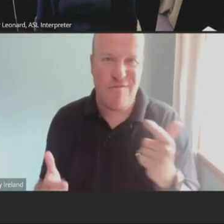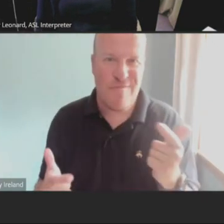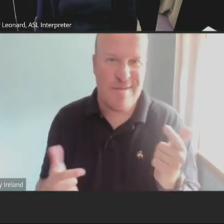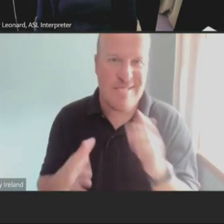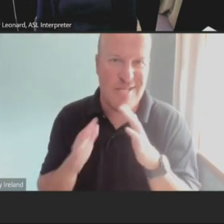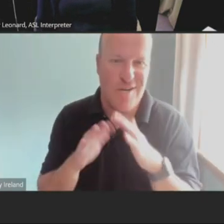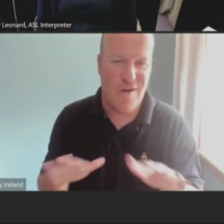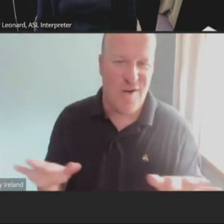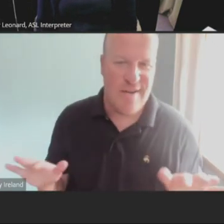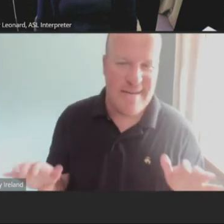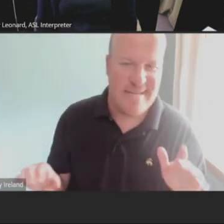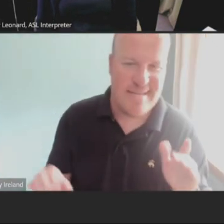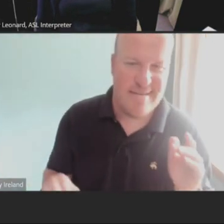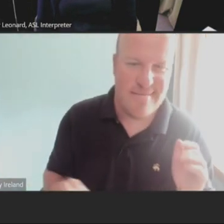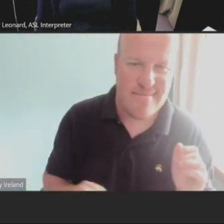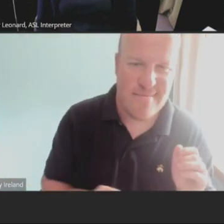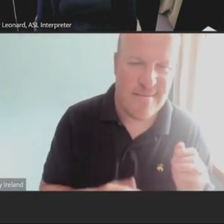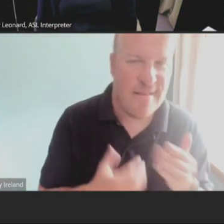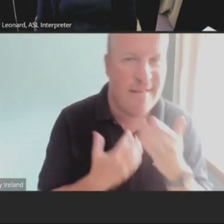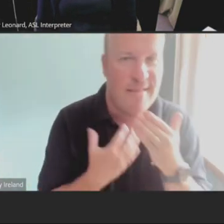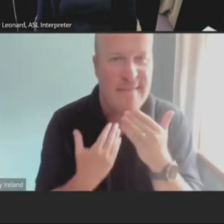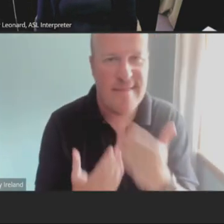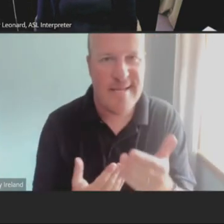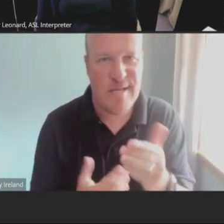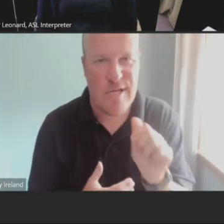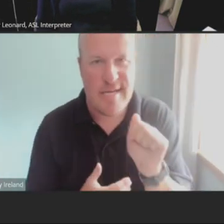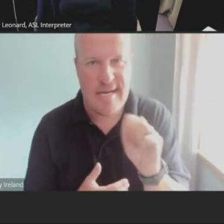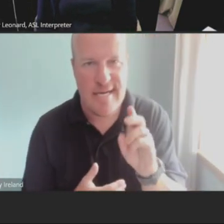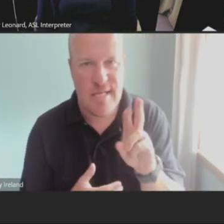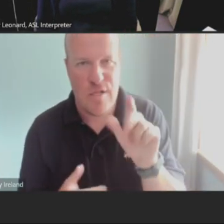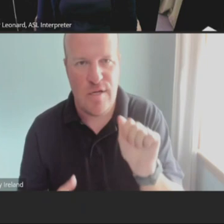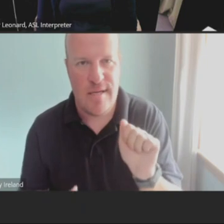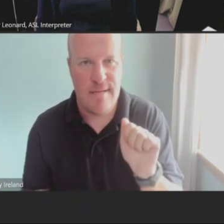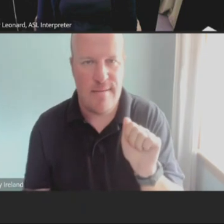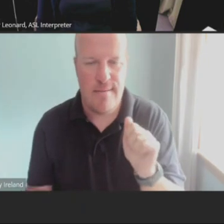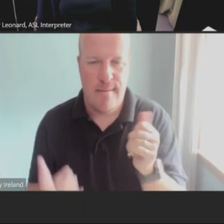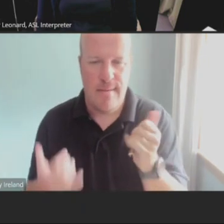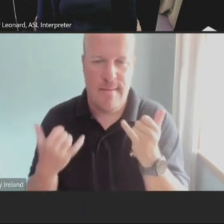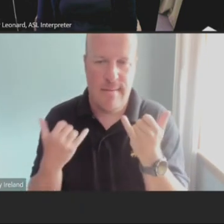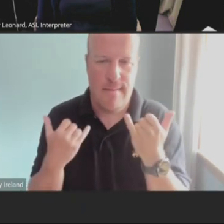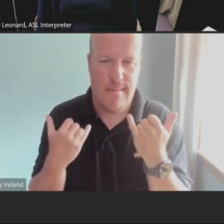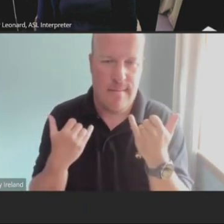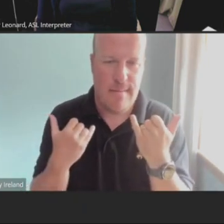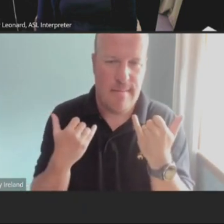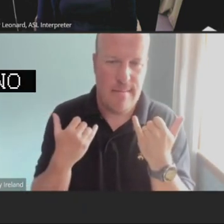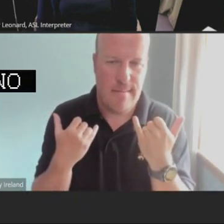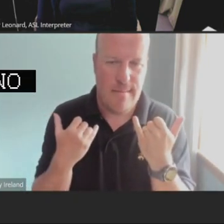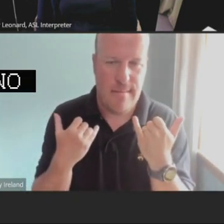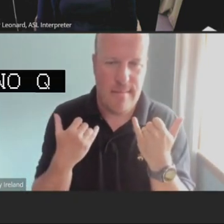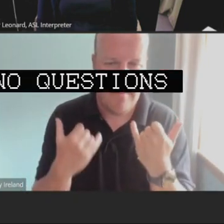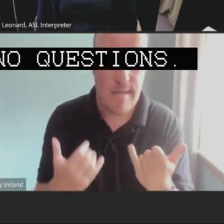Okay, this is Wes. I guess it's silent, so there are no questions. Thank you very much, Andrea.